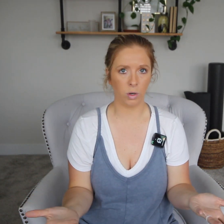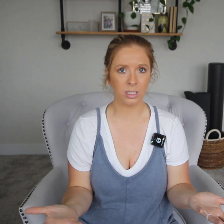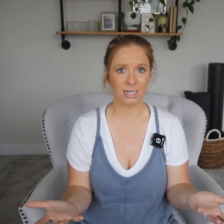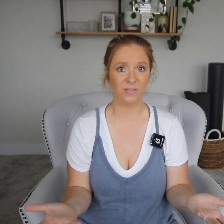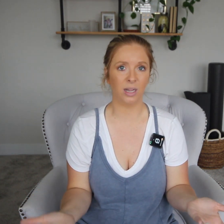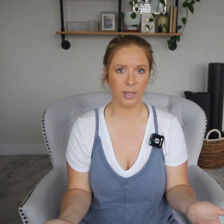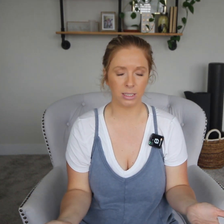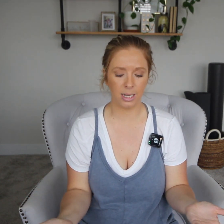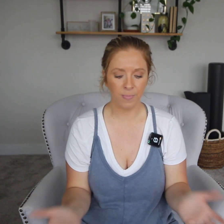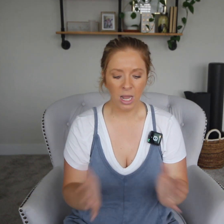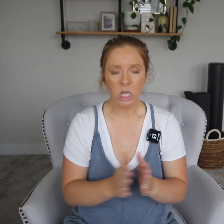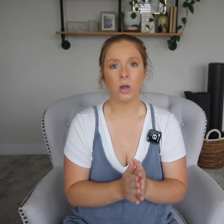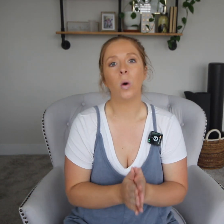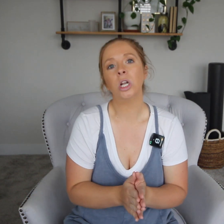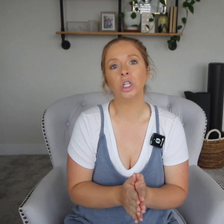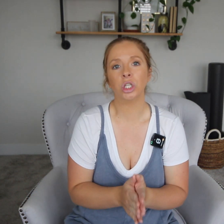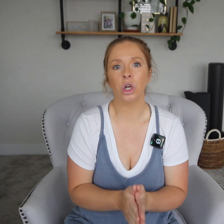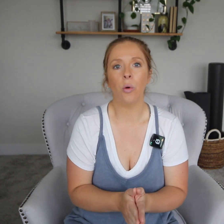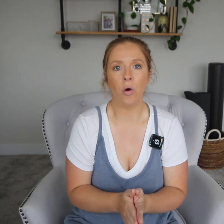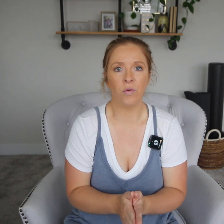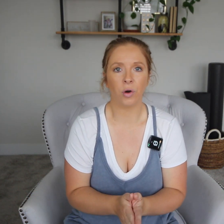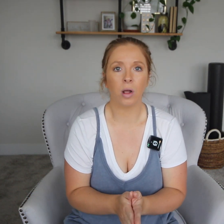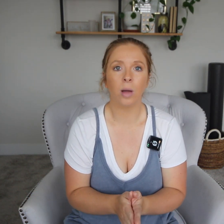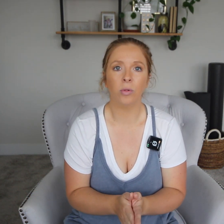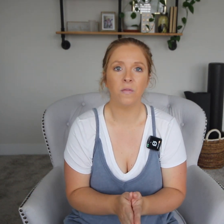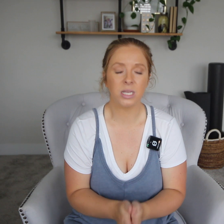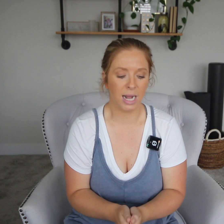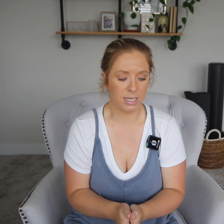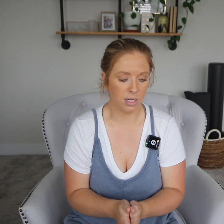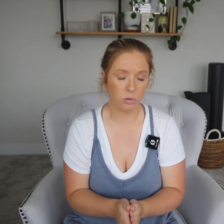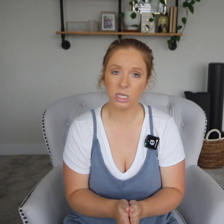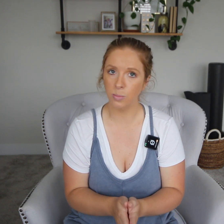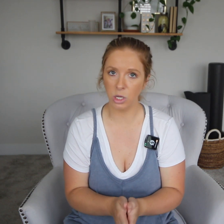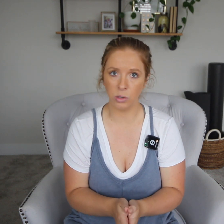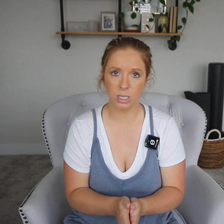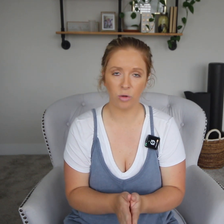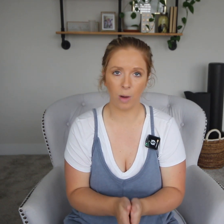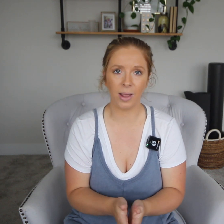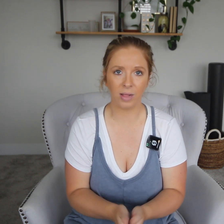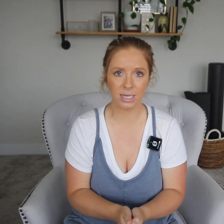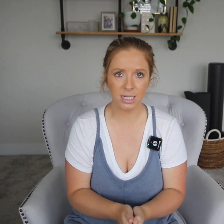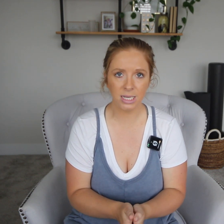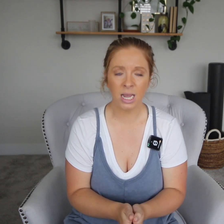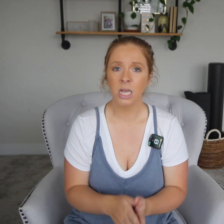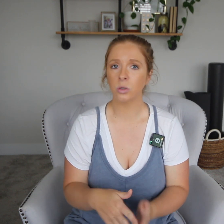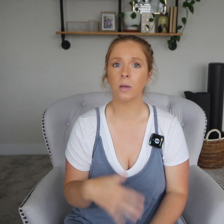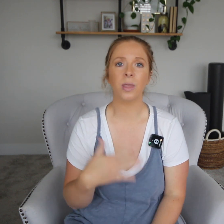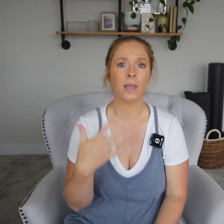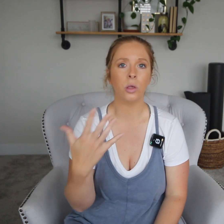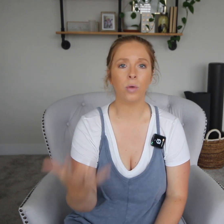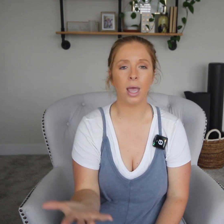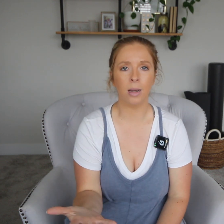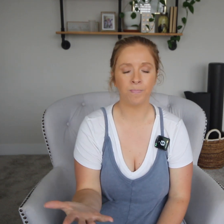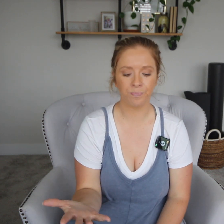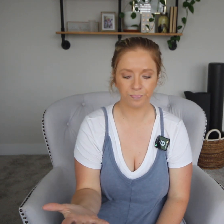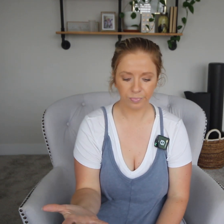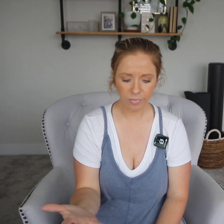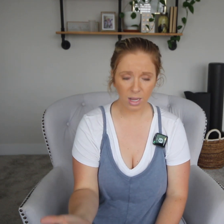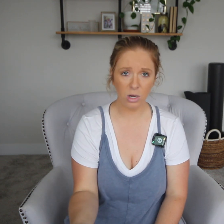words developmentally. So I wanted just to go over a couple of the signs that you'll see me use throughout my classes. So something that you can